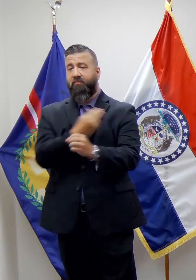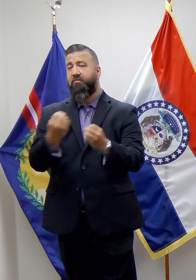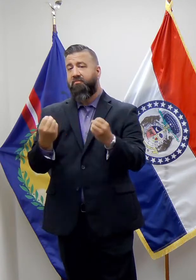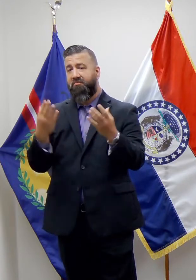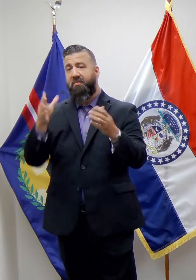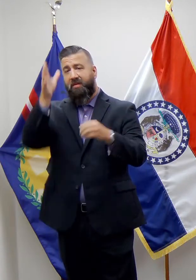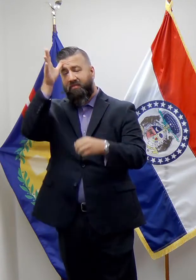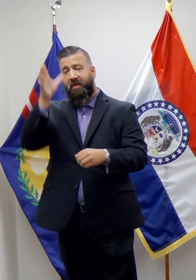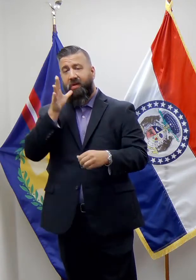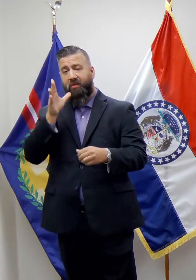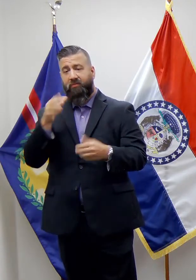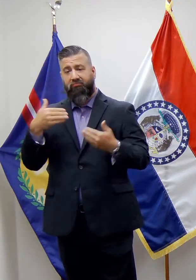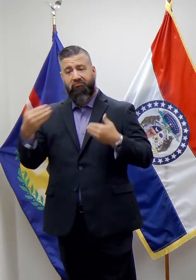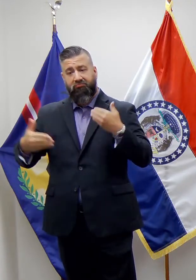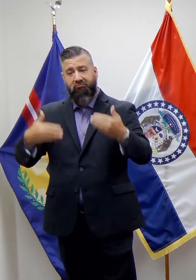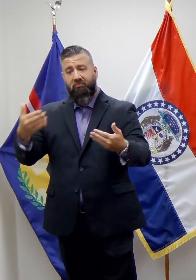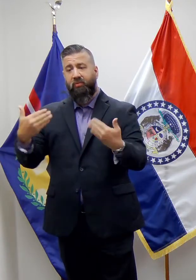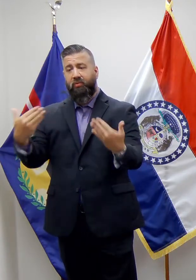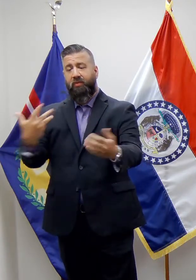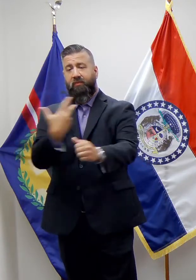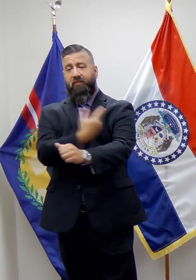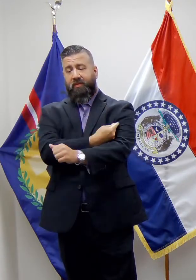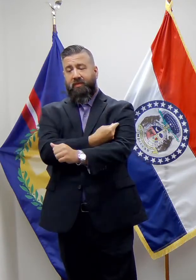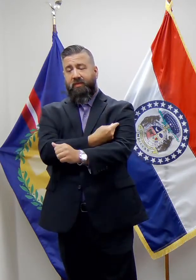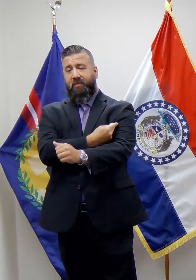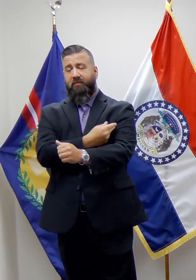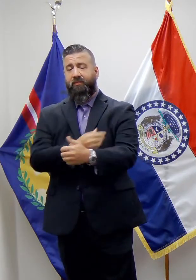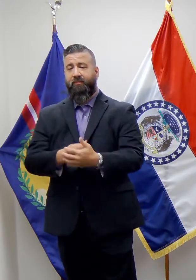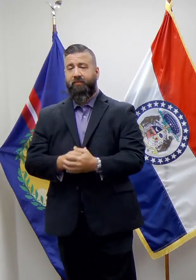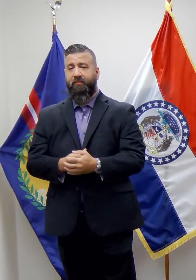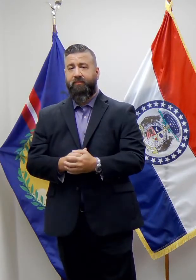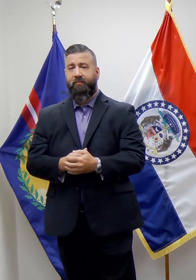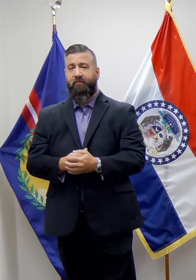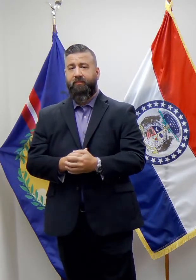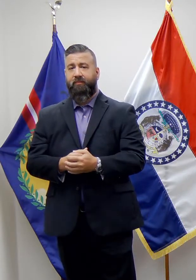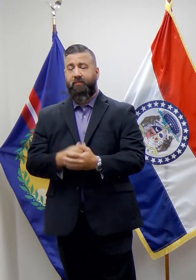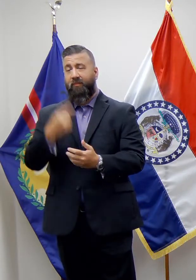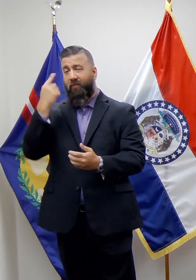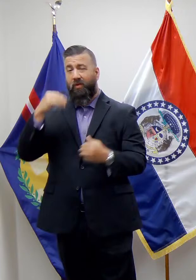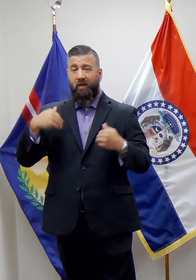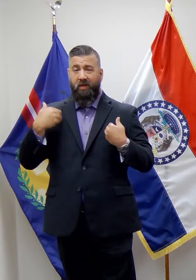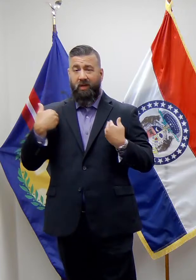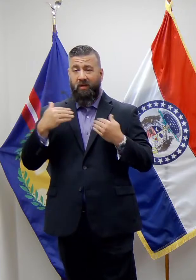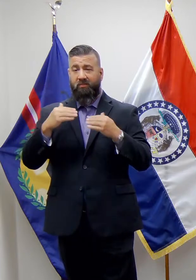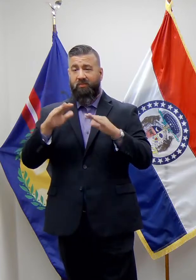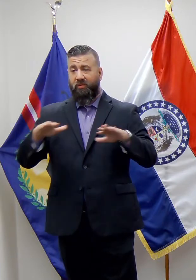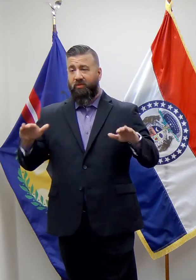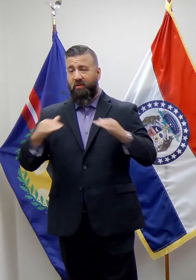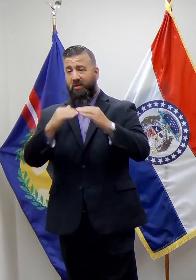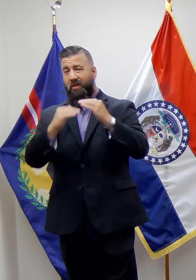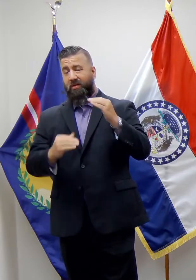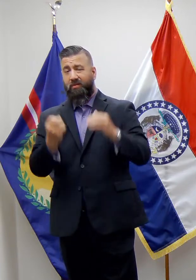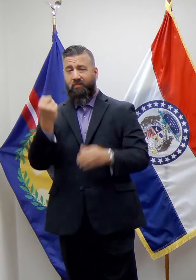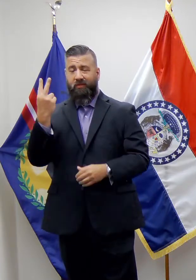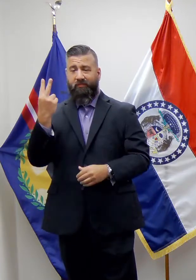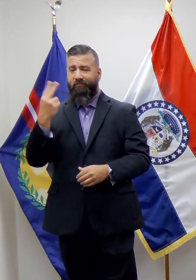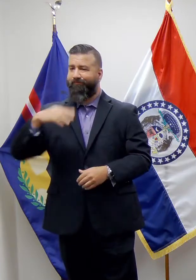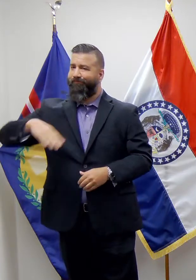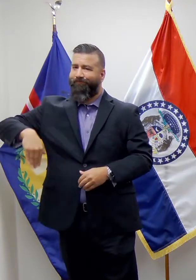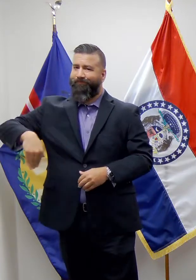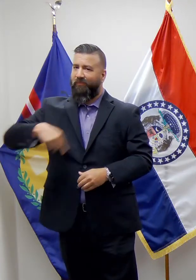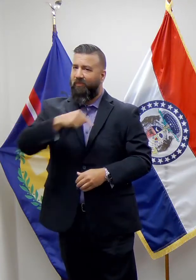teens vaccinated as part of the back-to-school checklist. But for our younger kids, they are not yet eligible for the